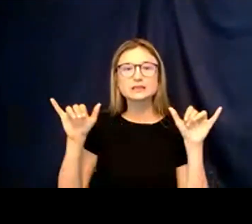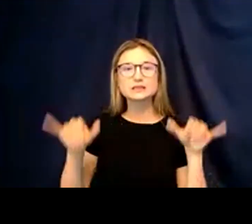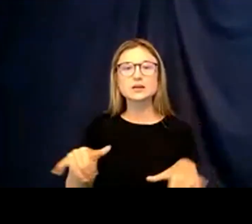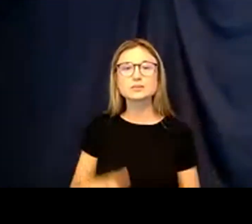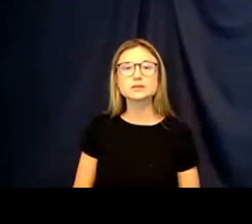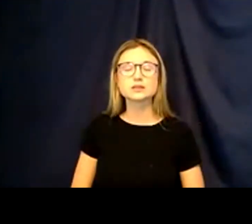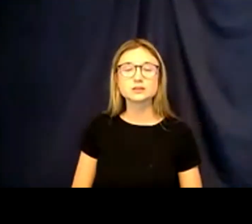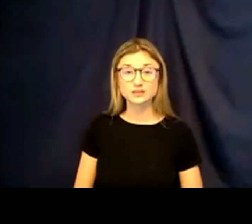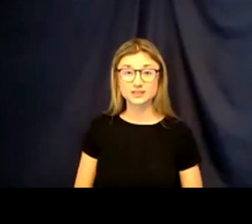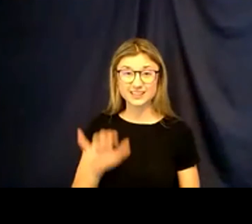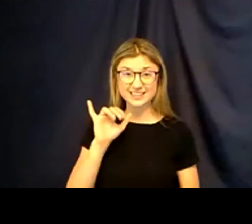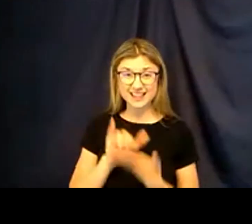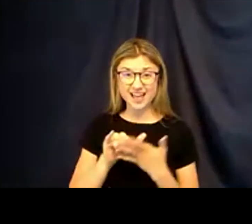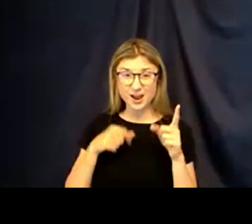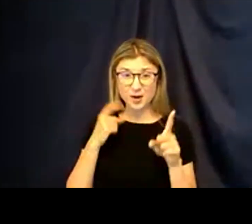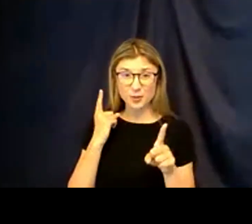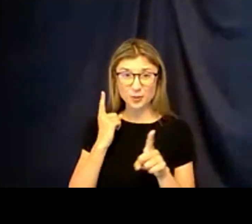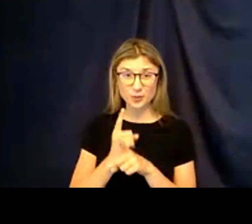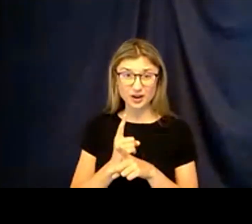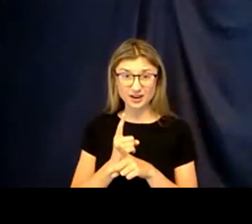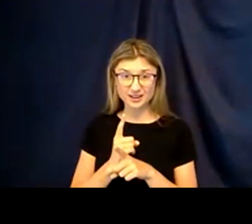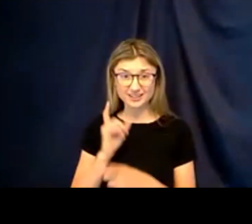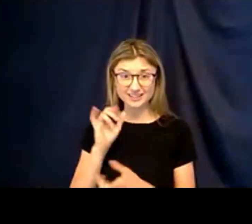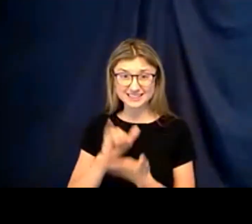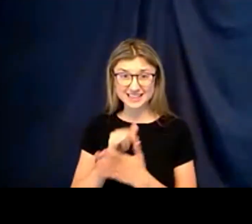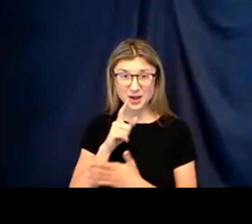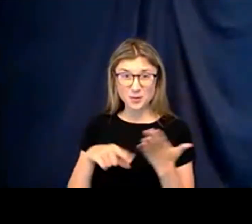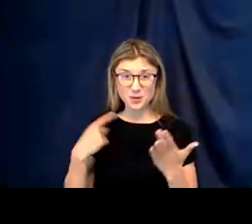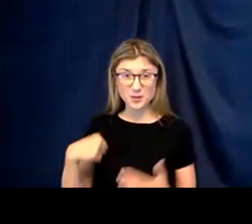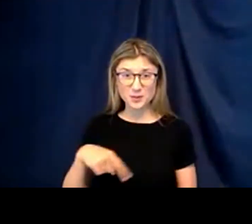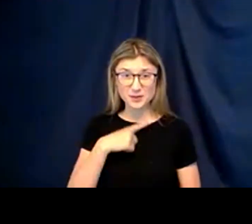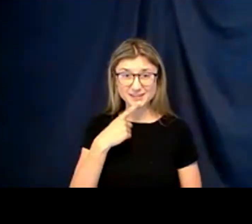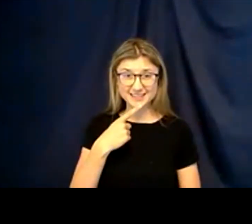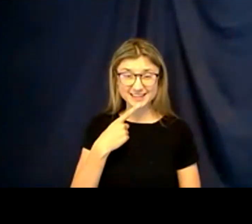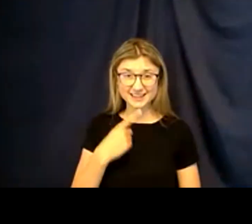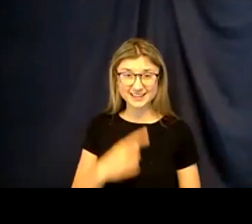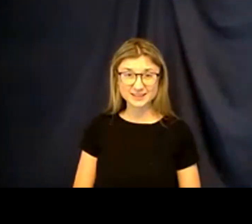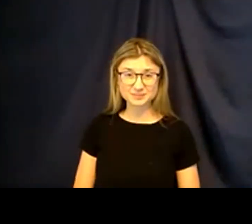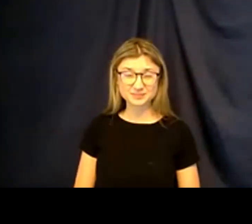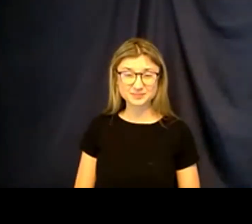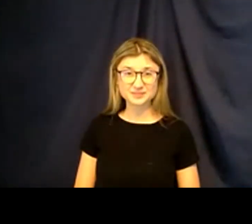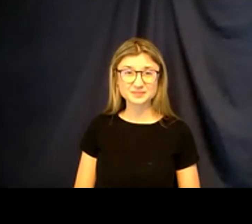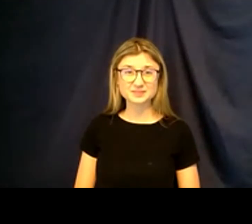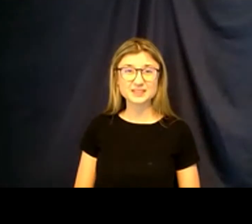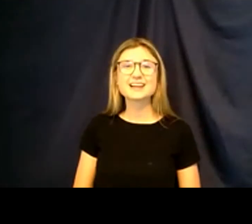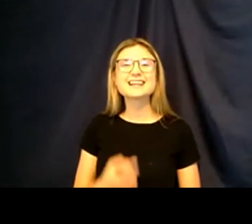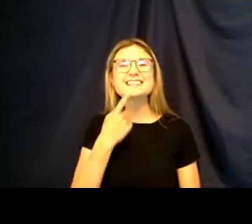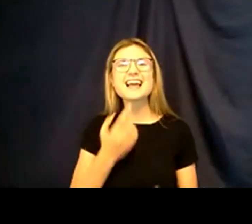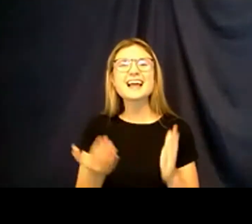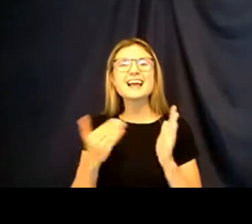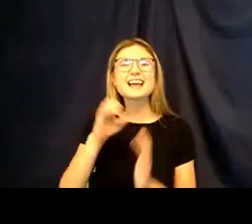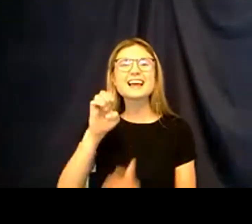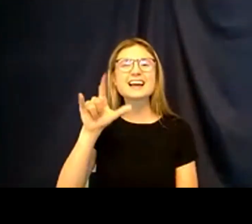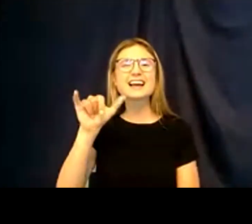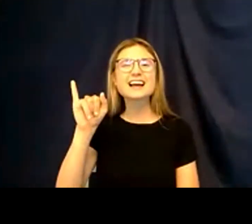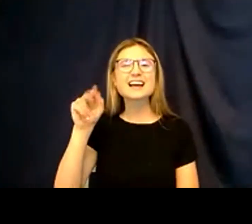Is that right? Is that what we're saying? Umbrella. Say that again, Miss Elaine. I couldn't hear you. I say, did